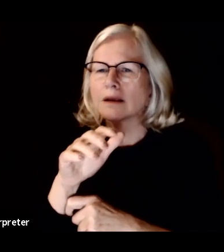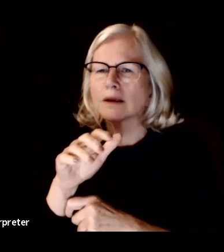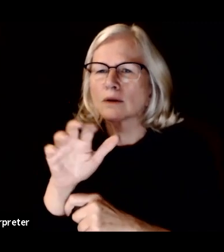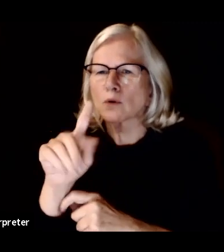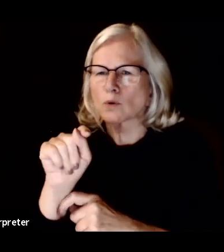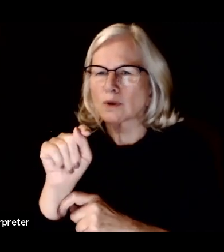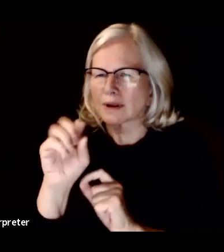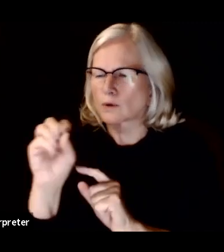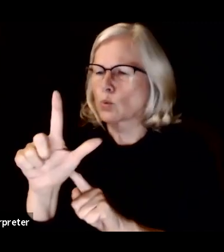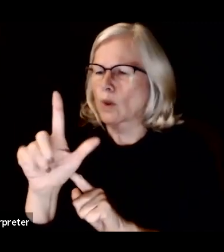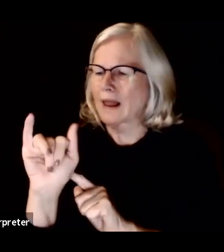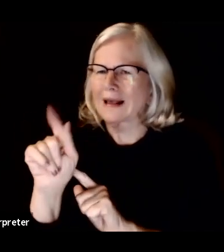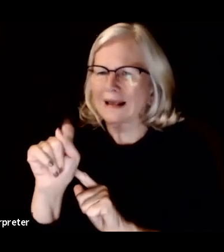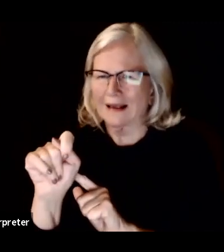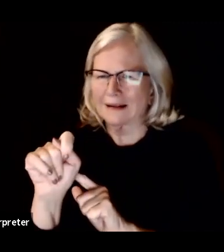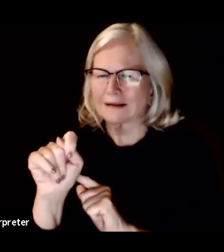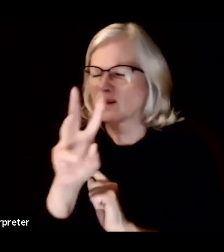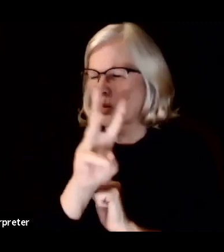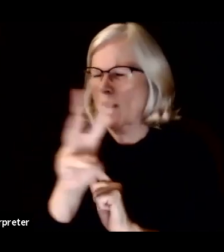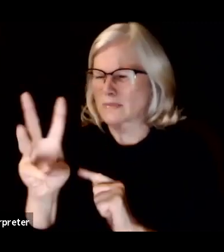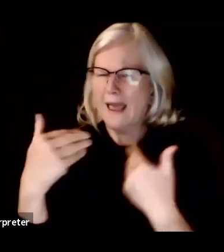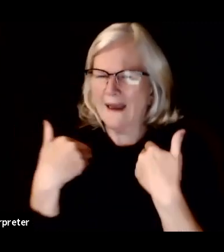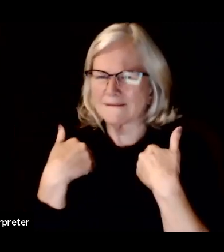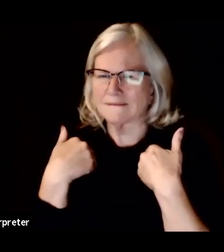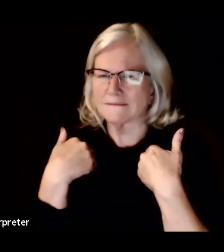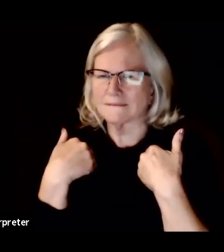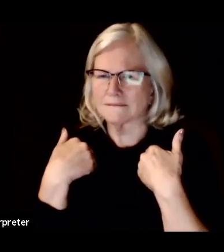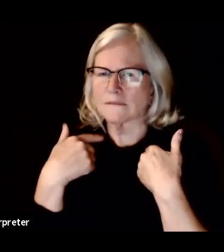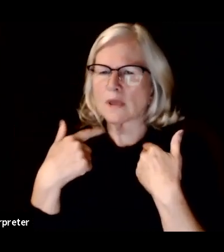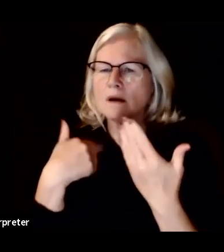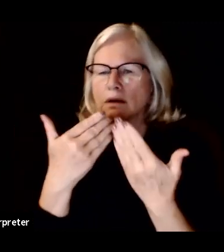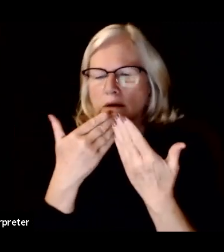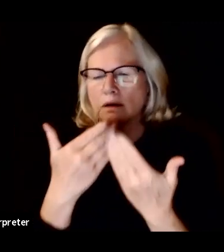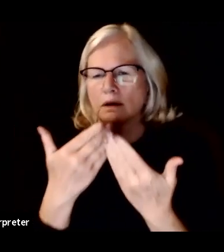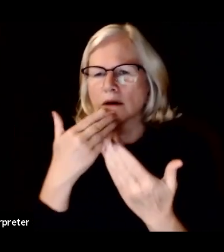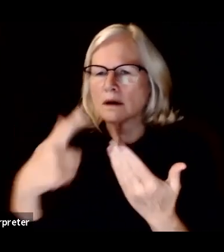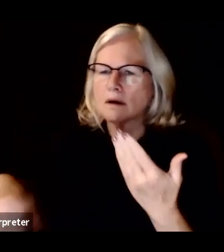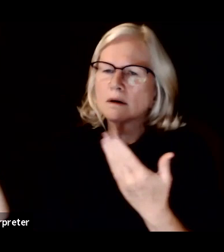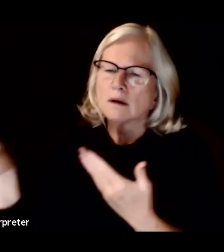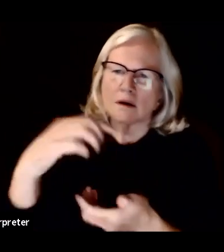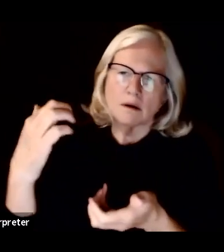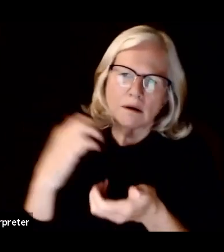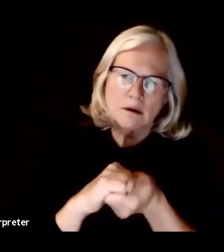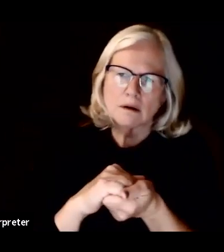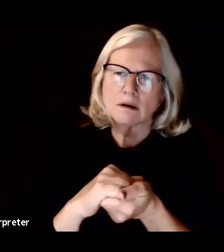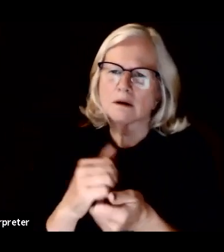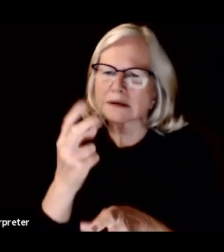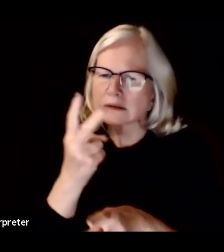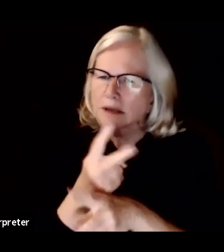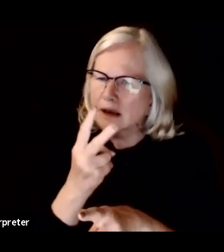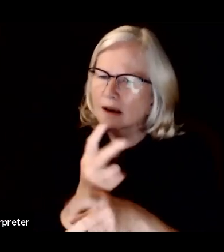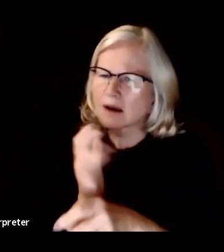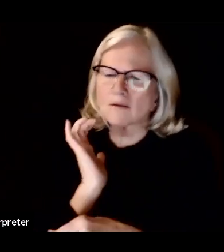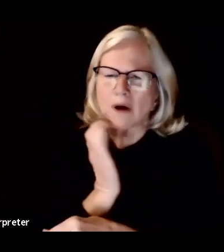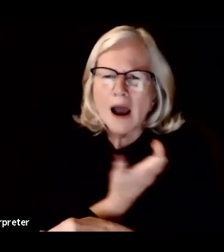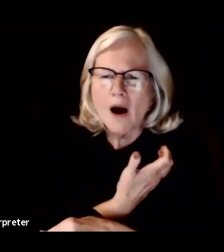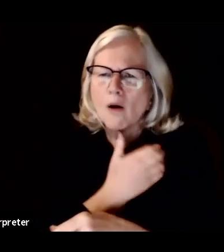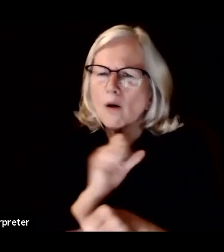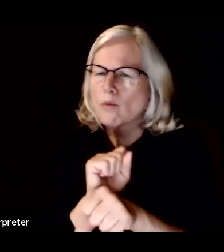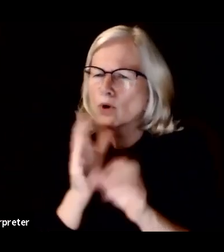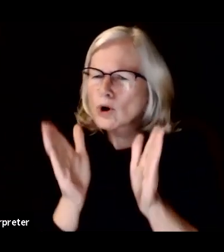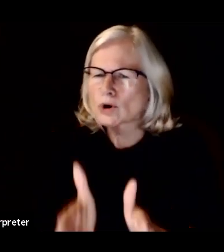partners working to provide care for patients in all kinds of healthcare settings, from emergency